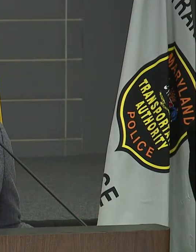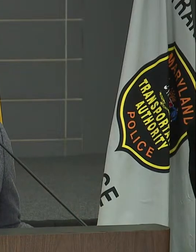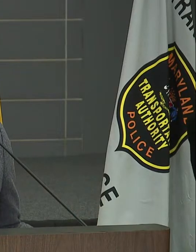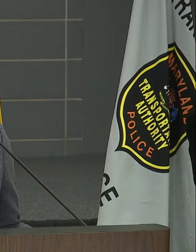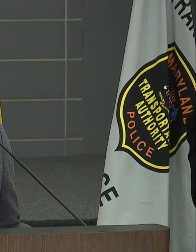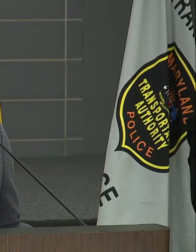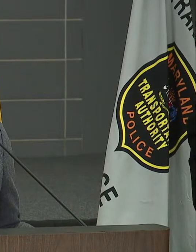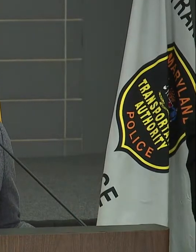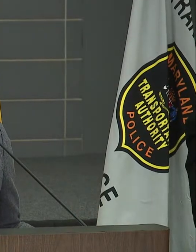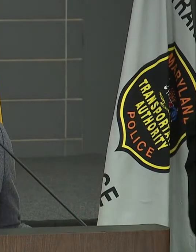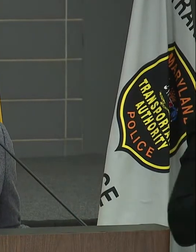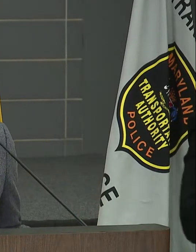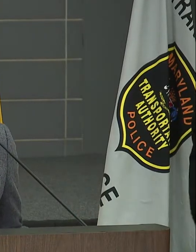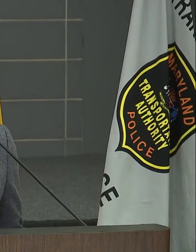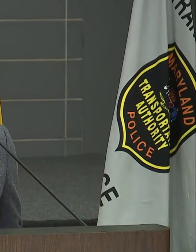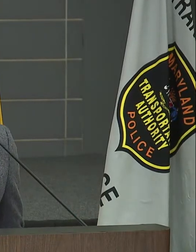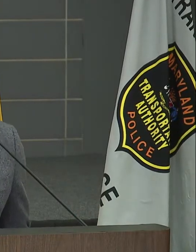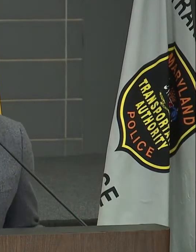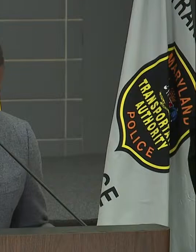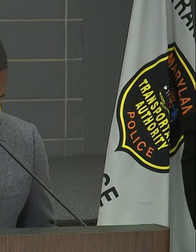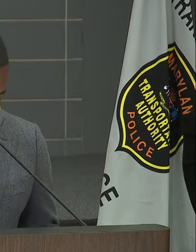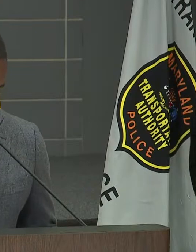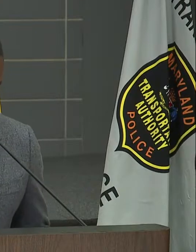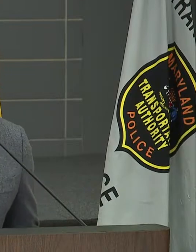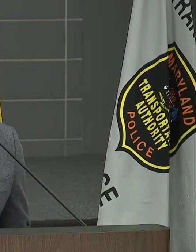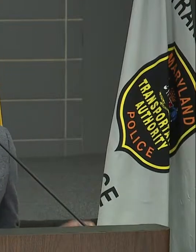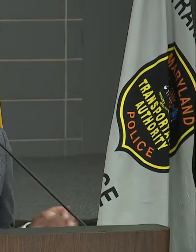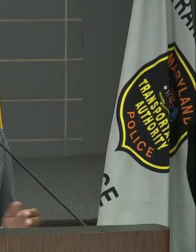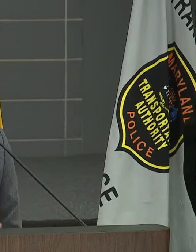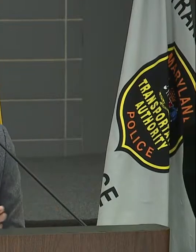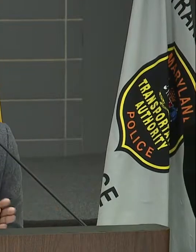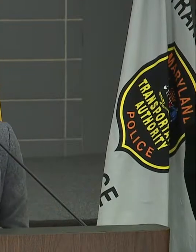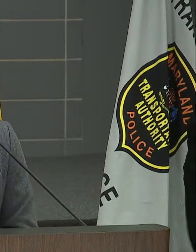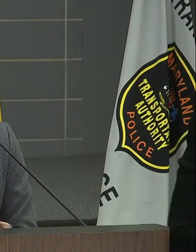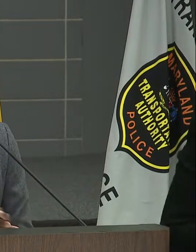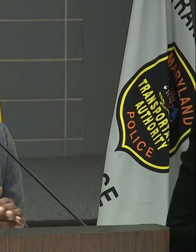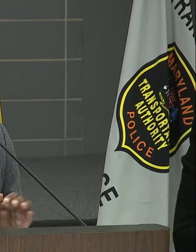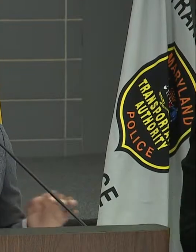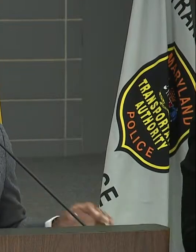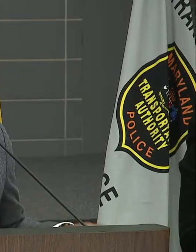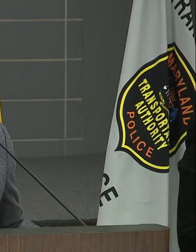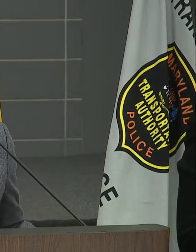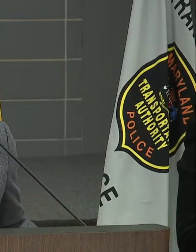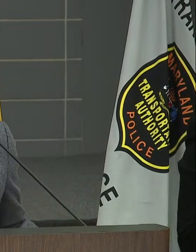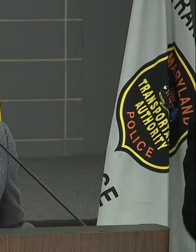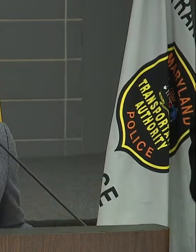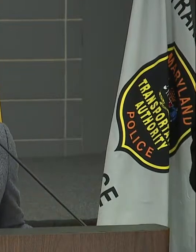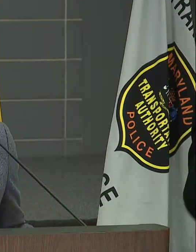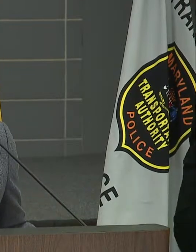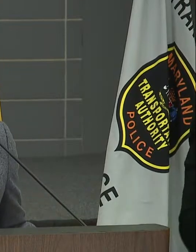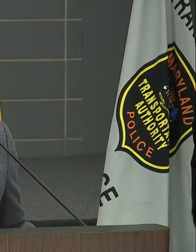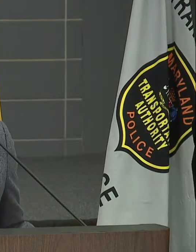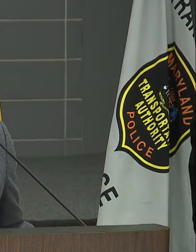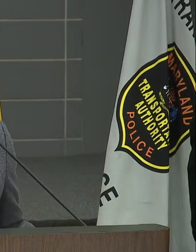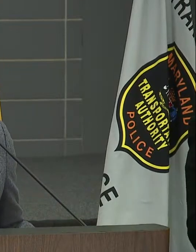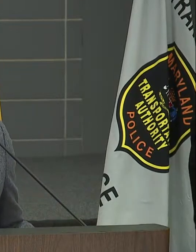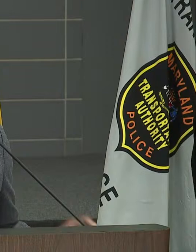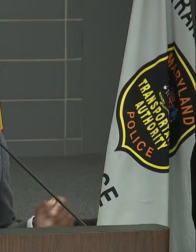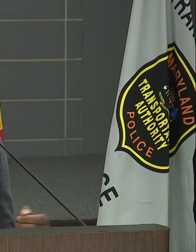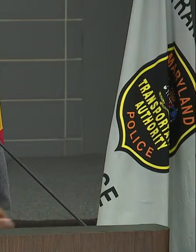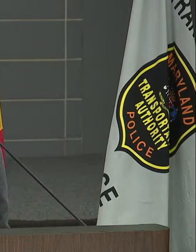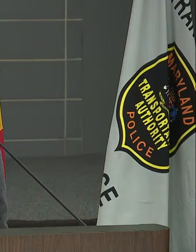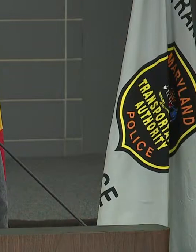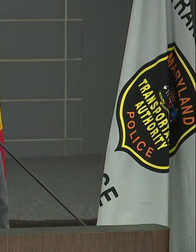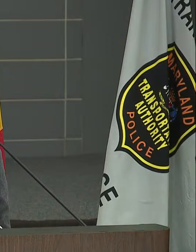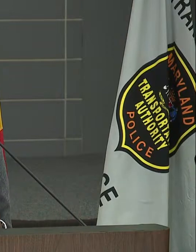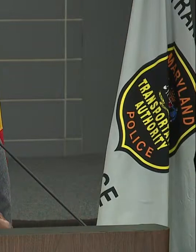regional economy's global competitiveness. As the governor mentioned, I serve as the CEO of the Greater Baltimore Committee. In